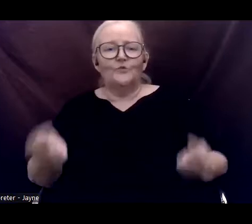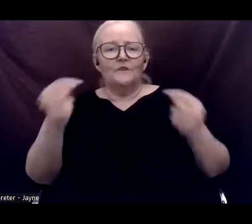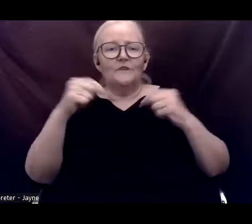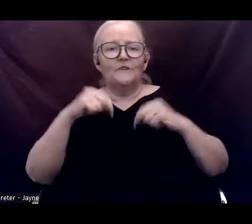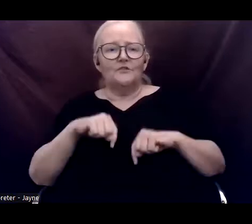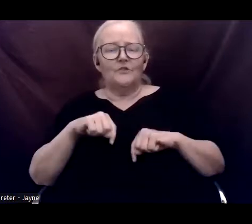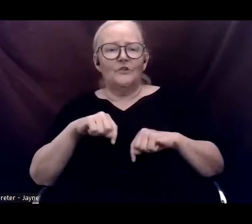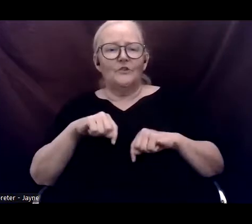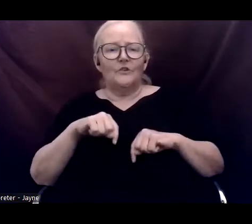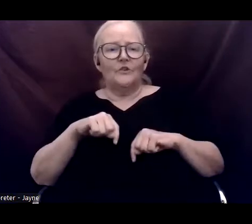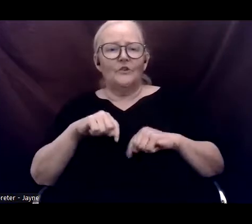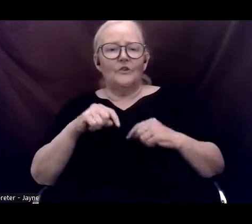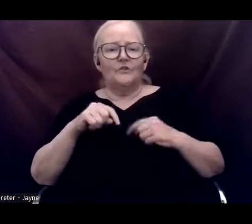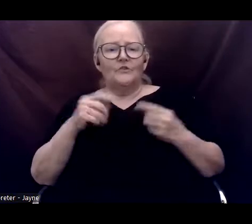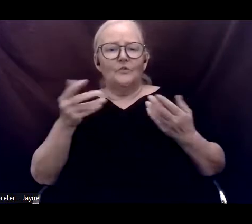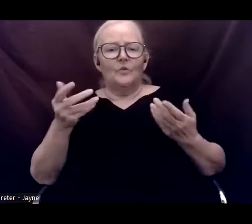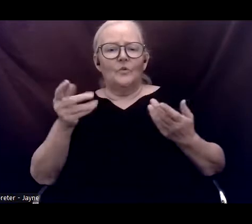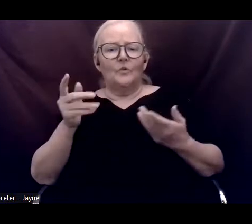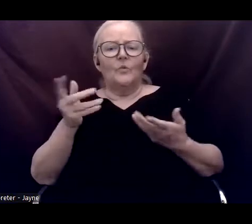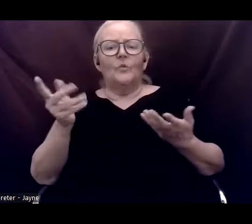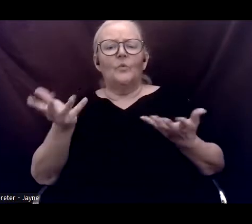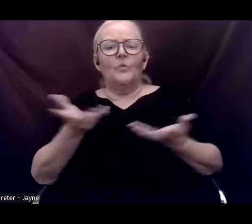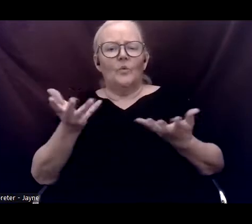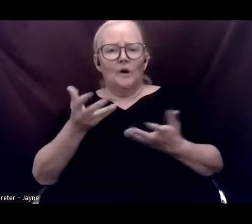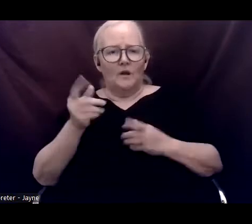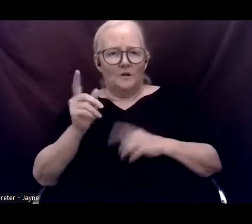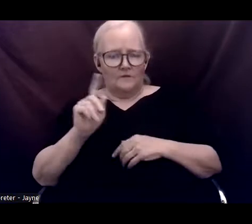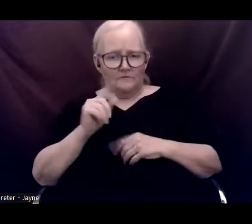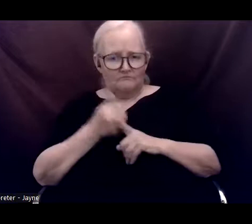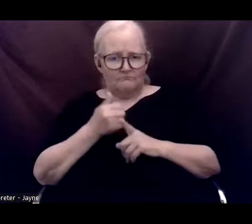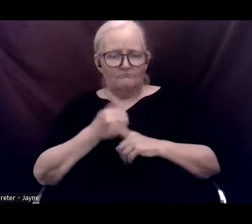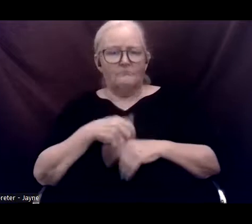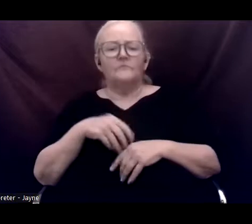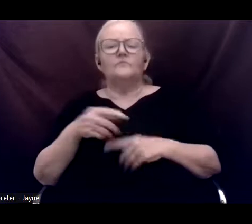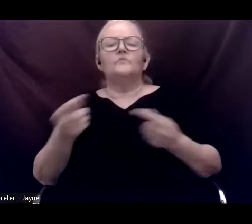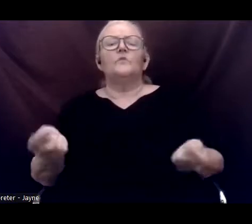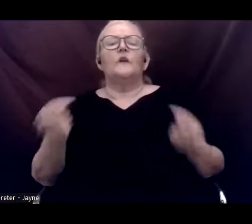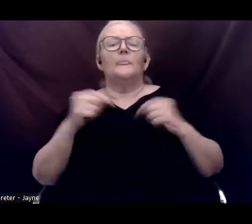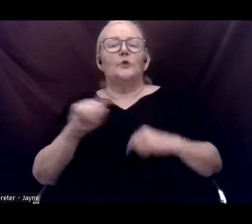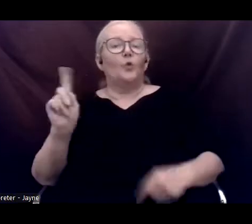Thank you.